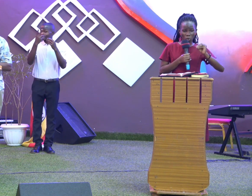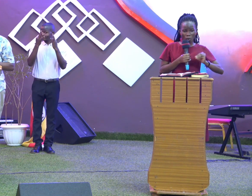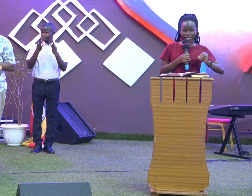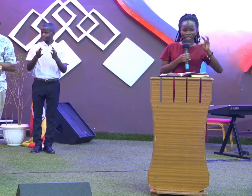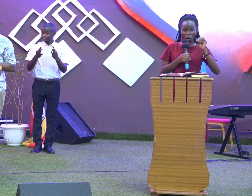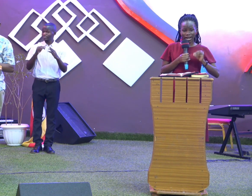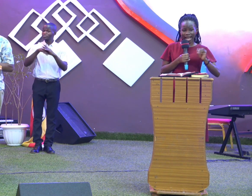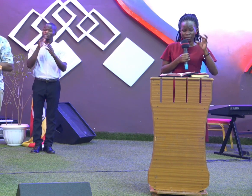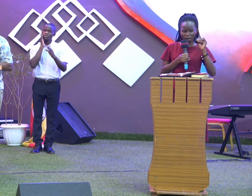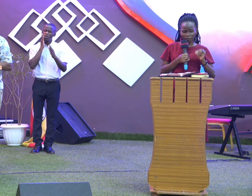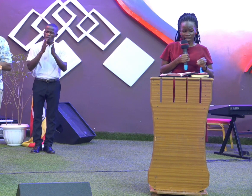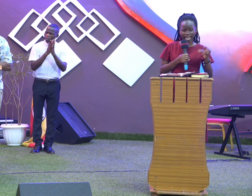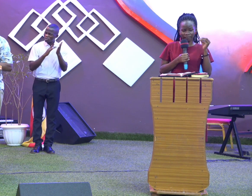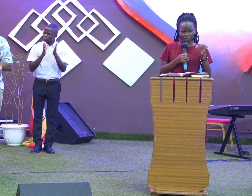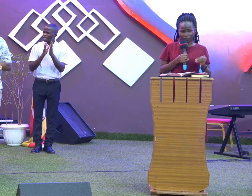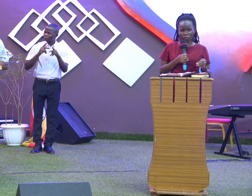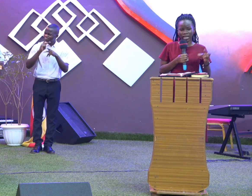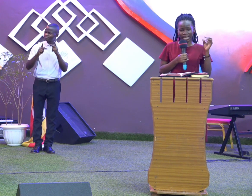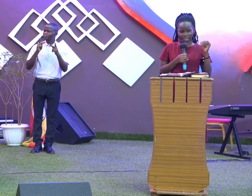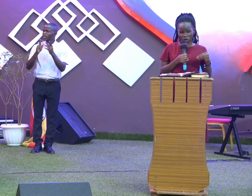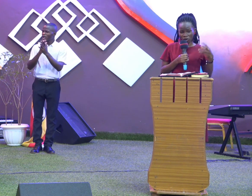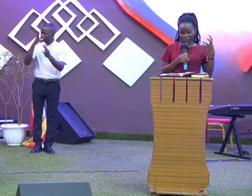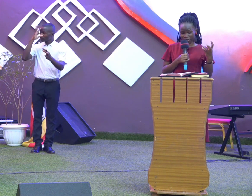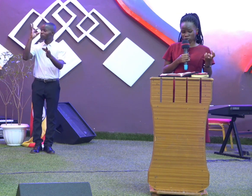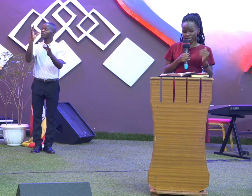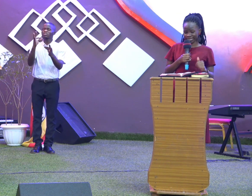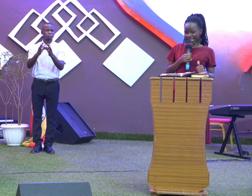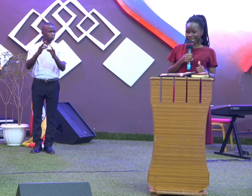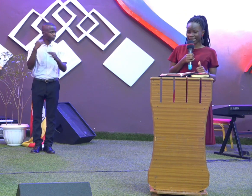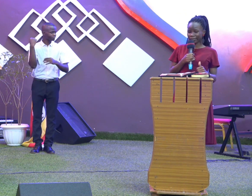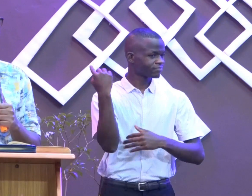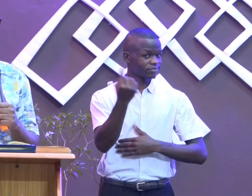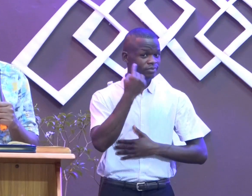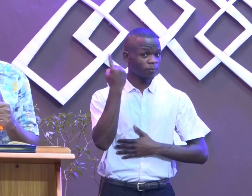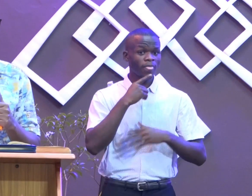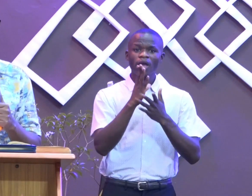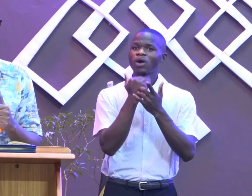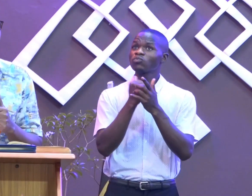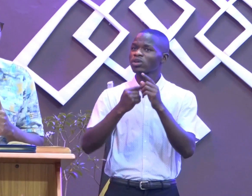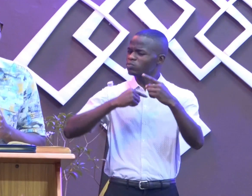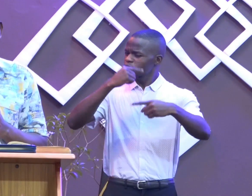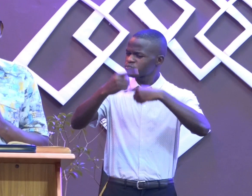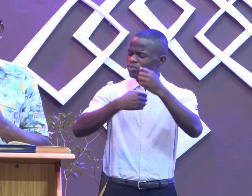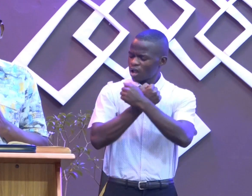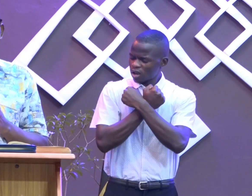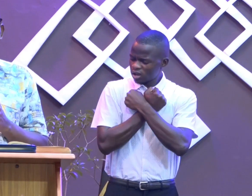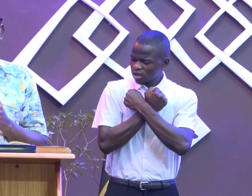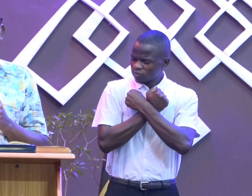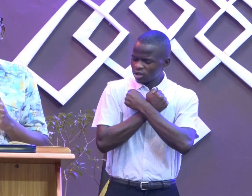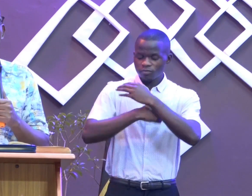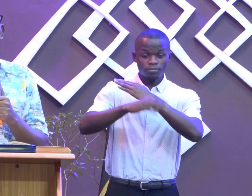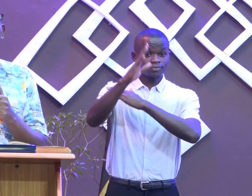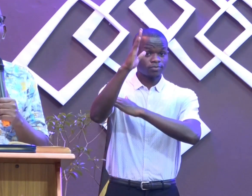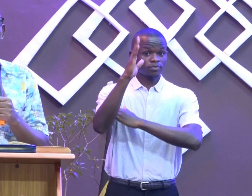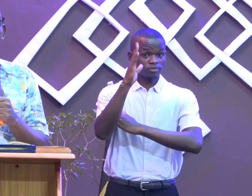understood those two words, holy and perfect and faithful, in that song that we're singing. I've continued to